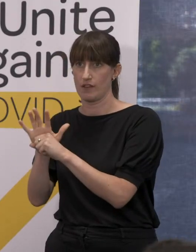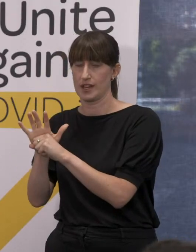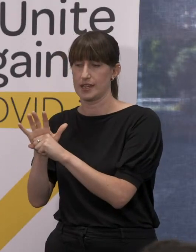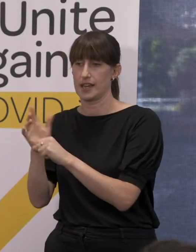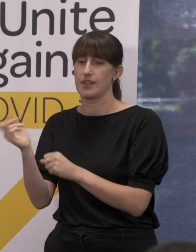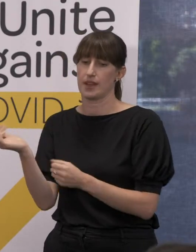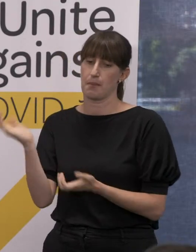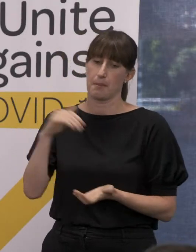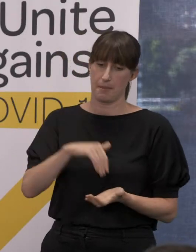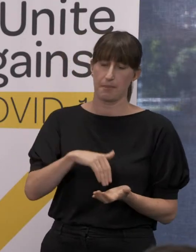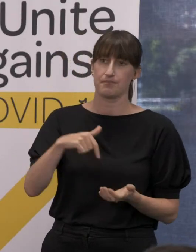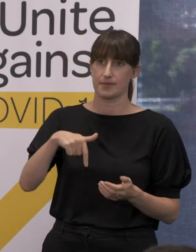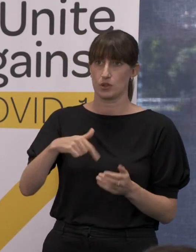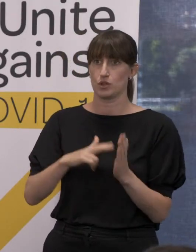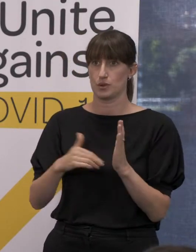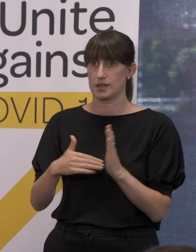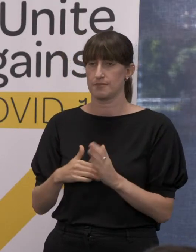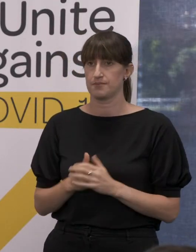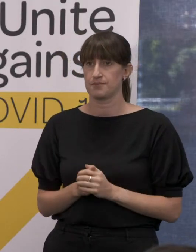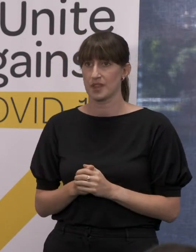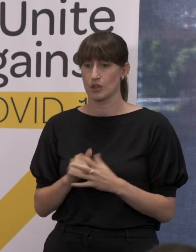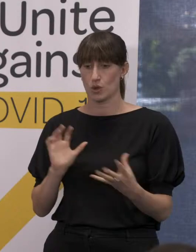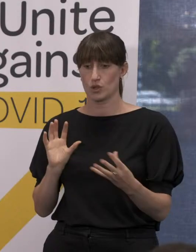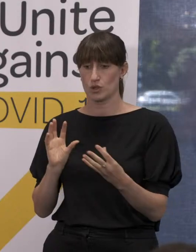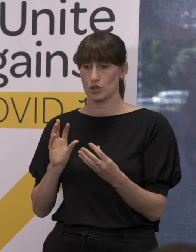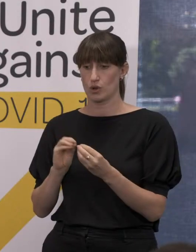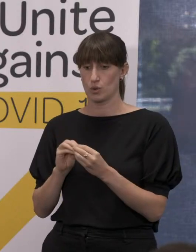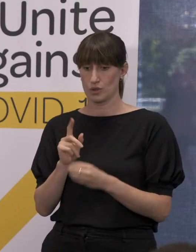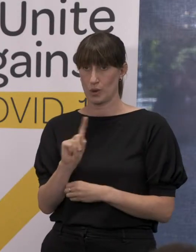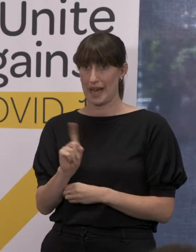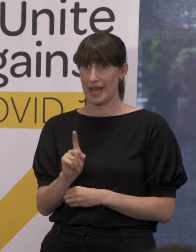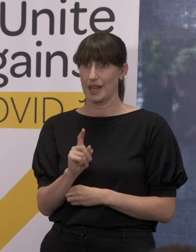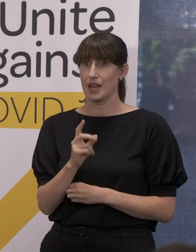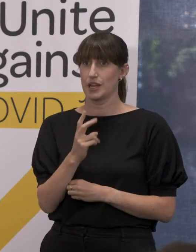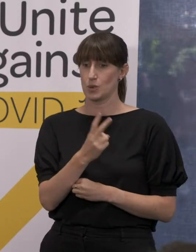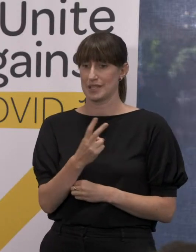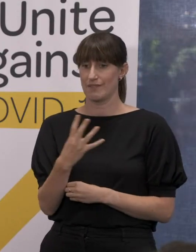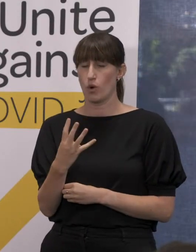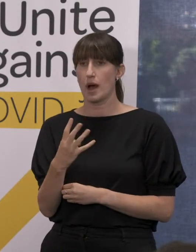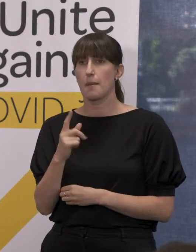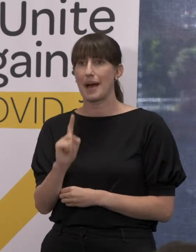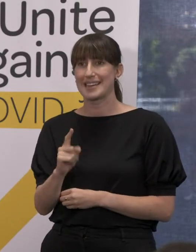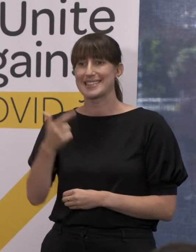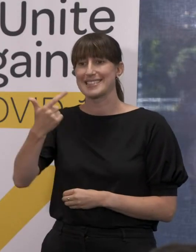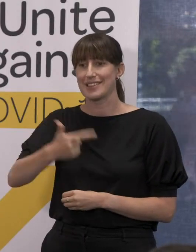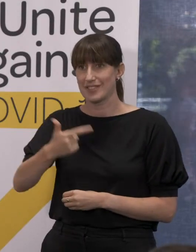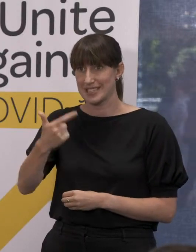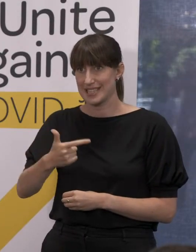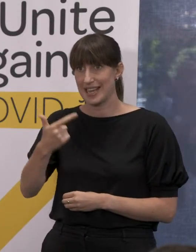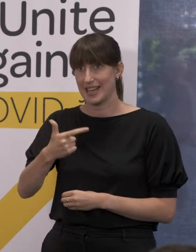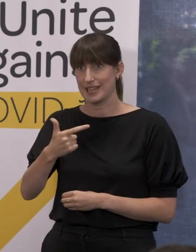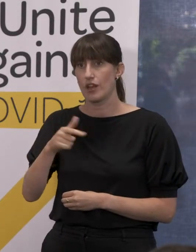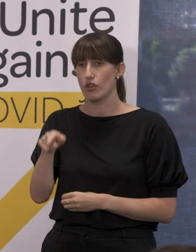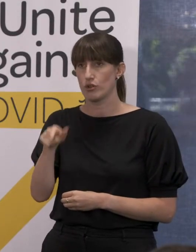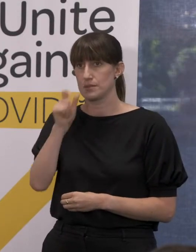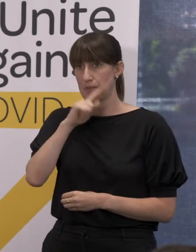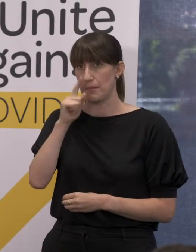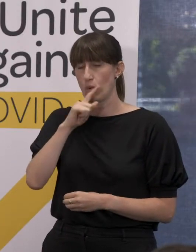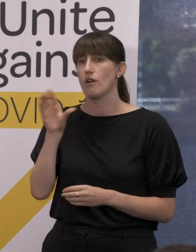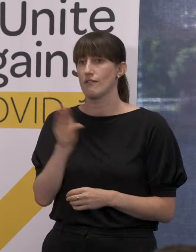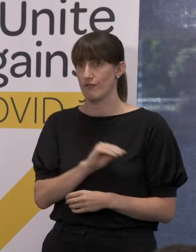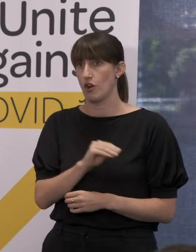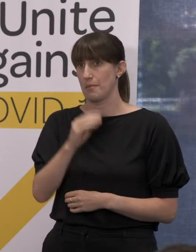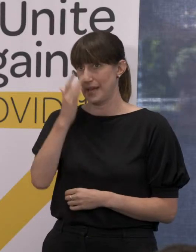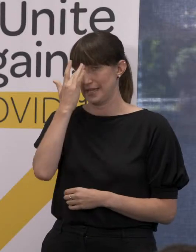number, 17 of the 24 cases are people who have travelled from India. We have been asked to and